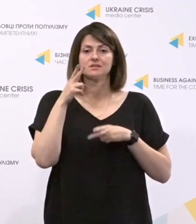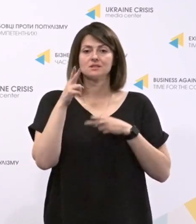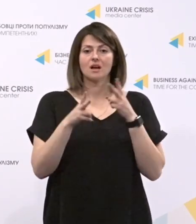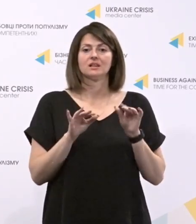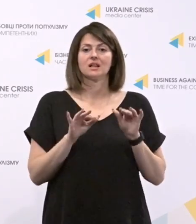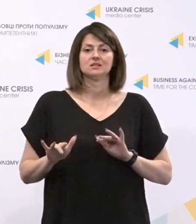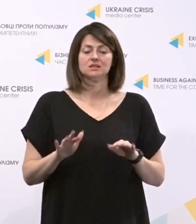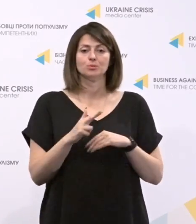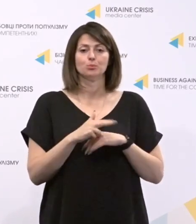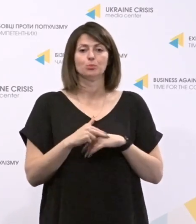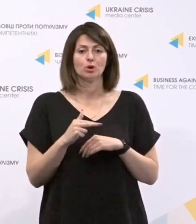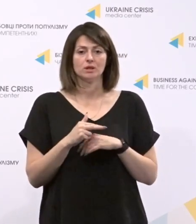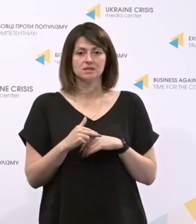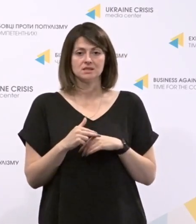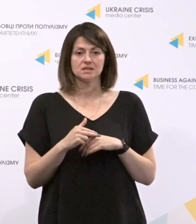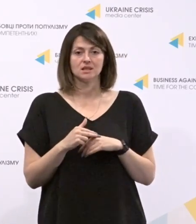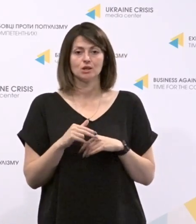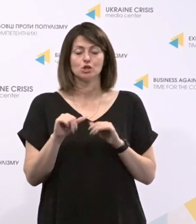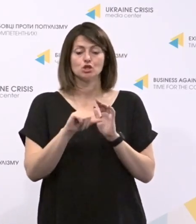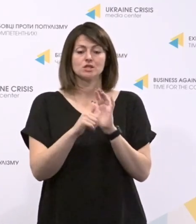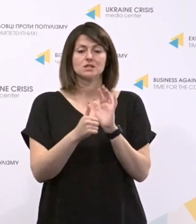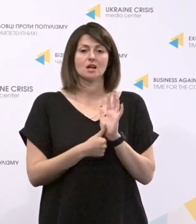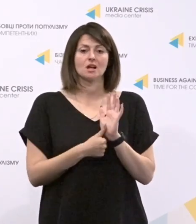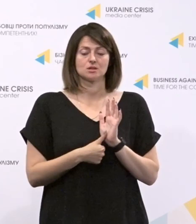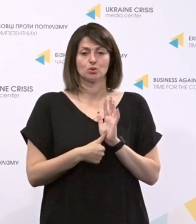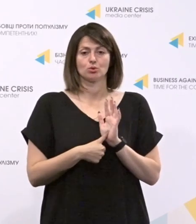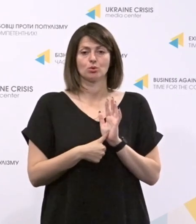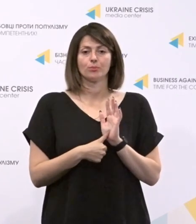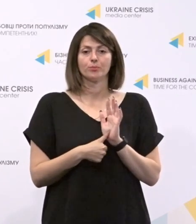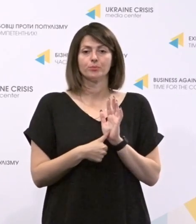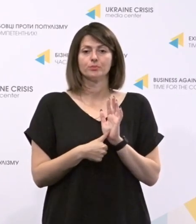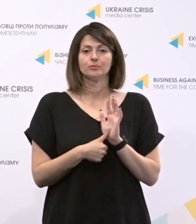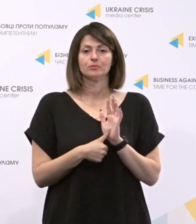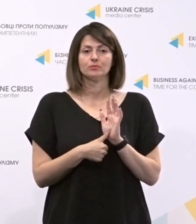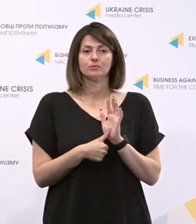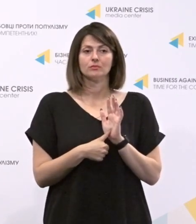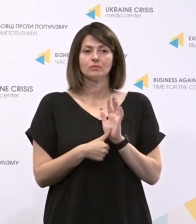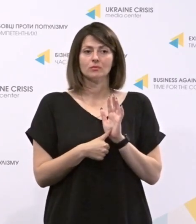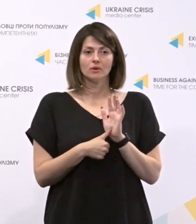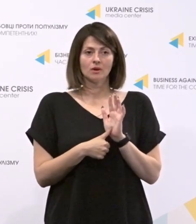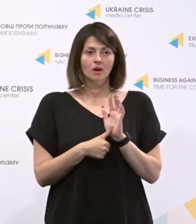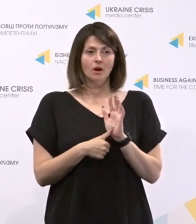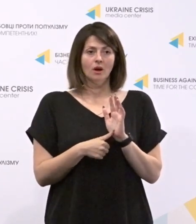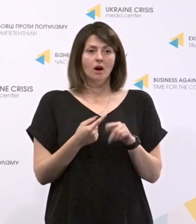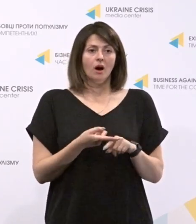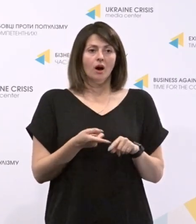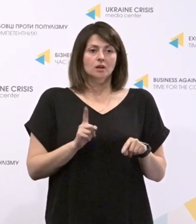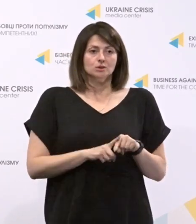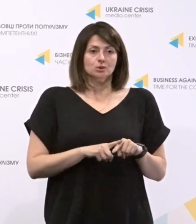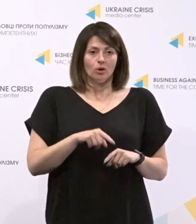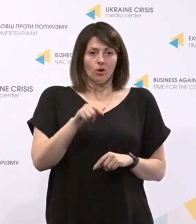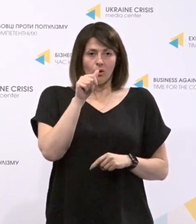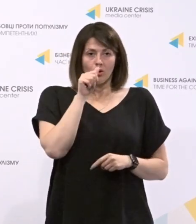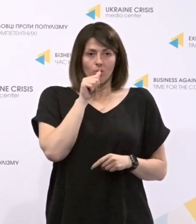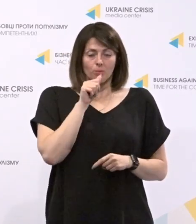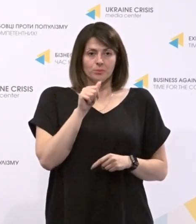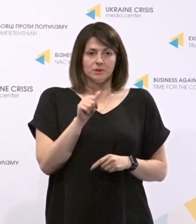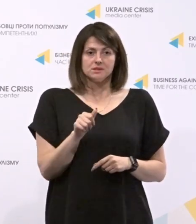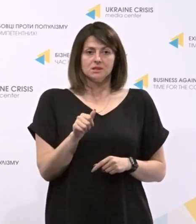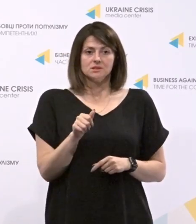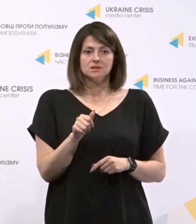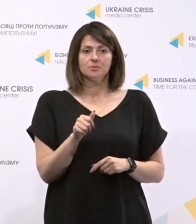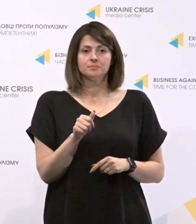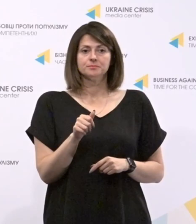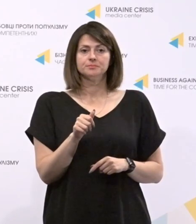allege, affected hundreds of people, then it first needs to be brought to the attention of